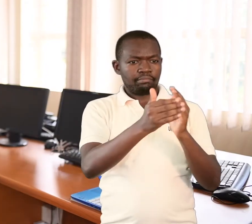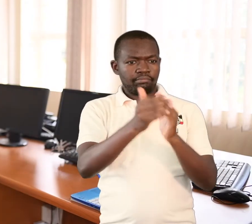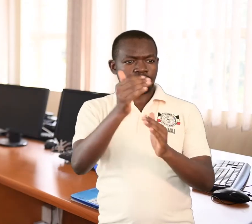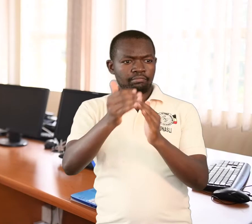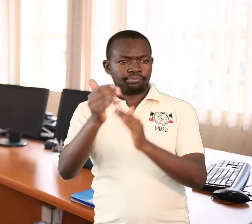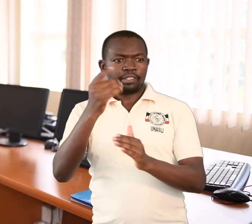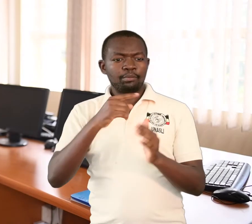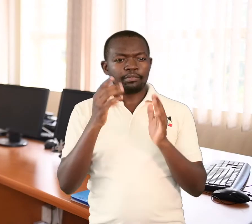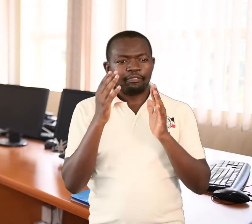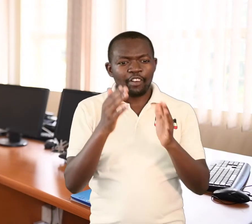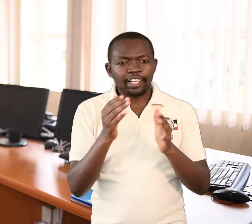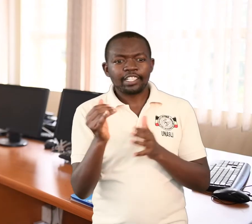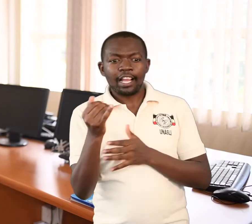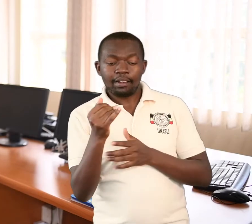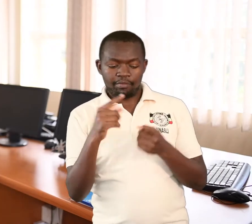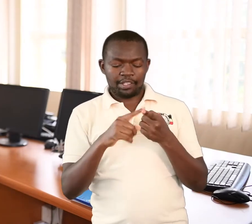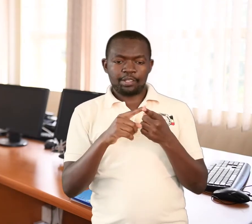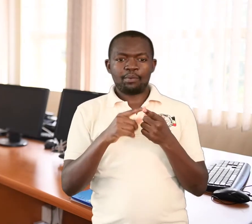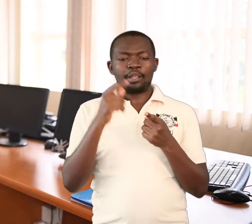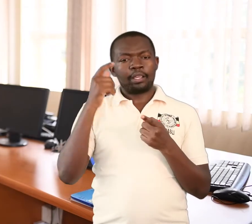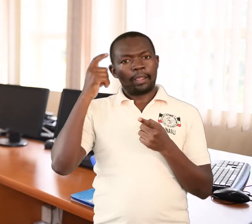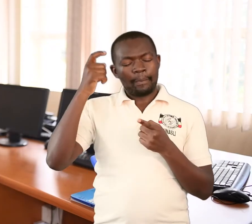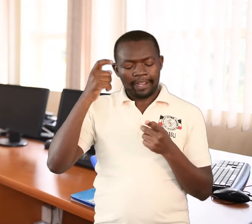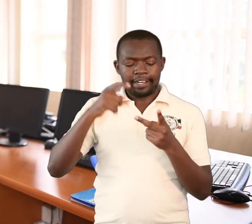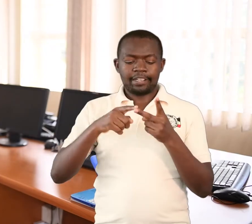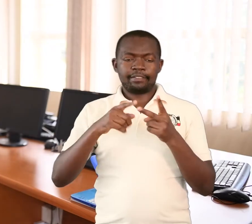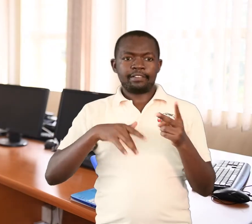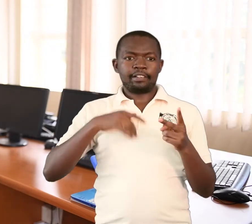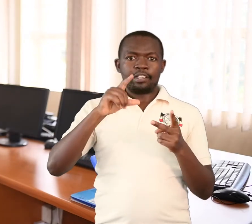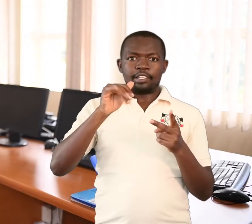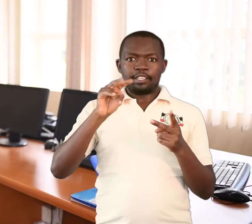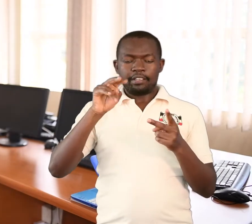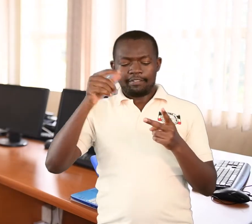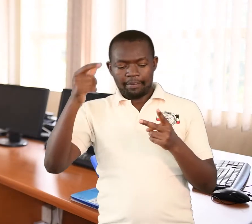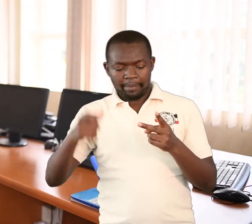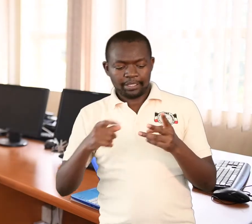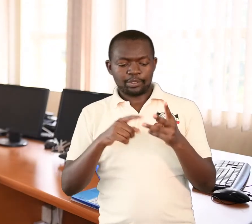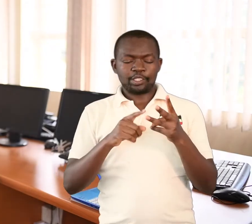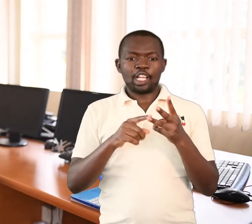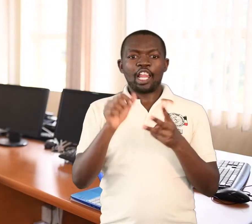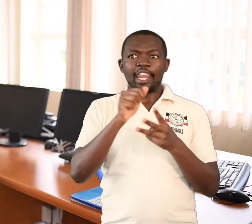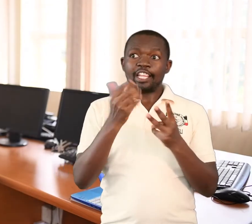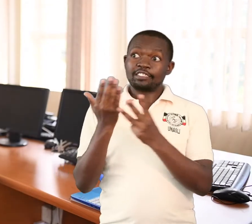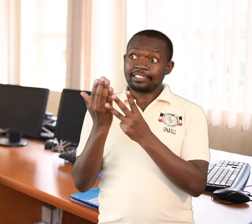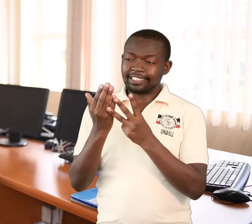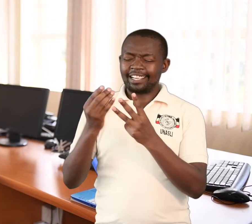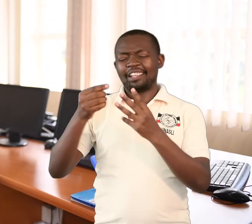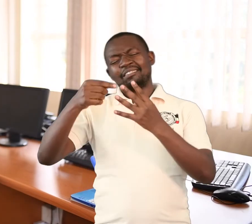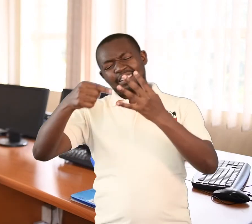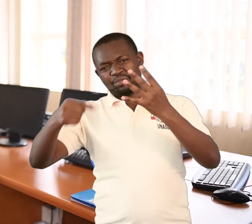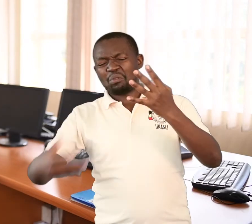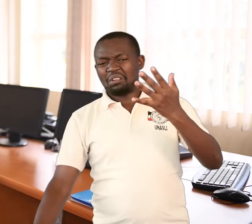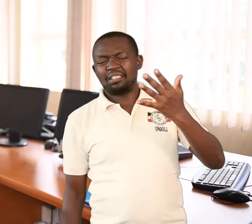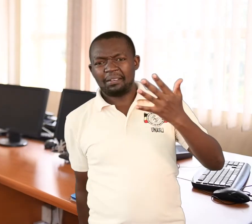looked at. That is the imaginative, the living person, the nature study, and so on.